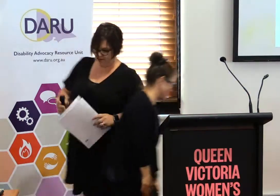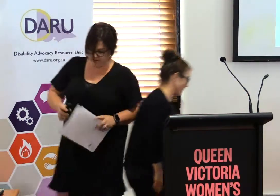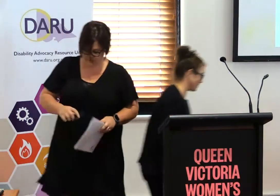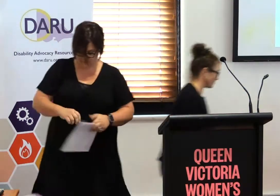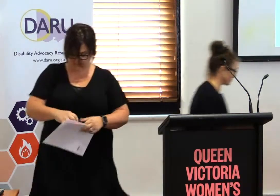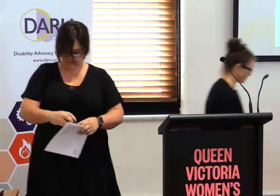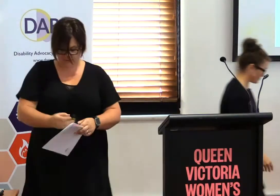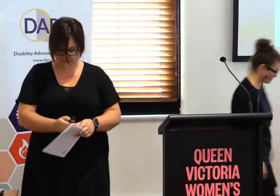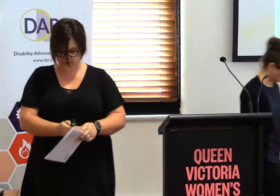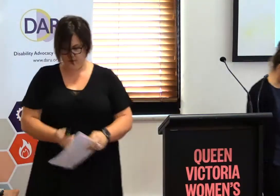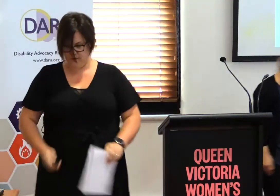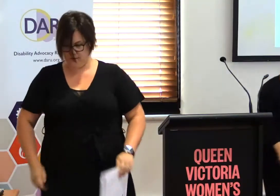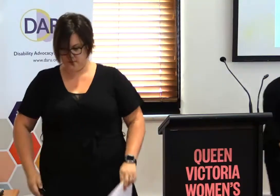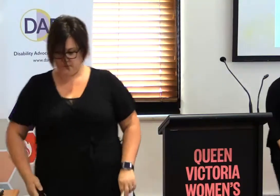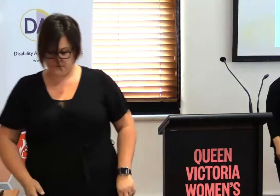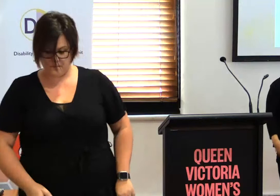started?